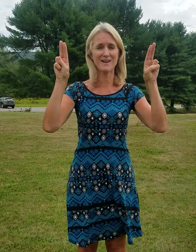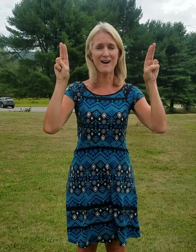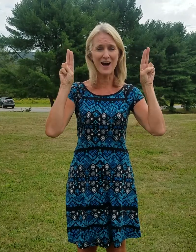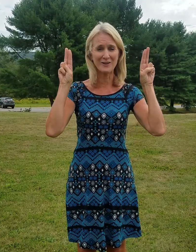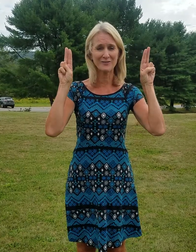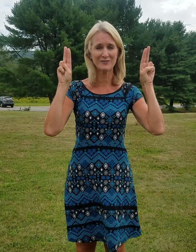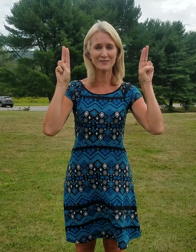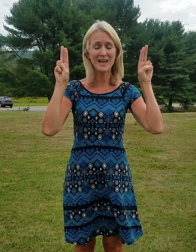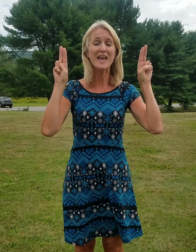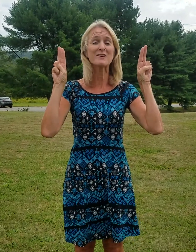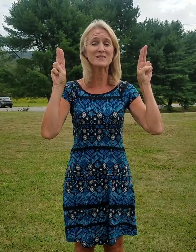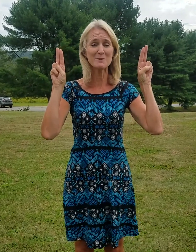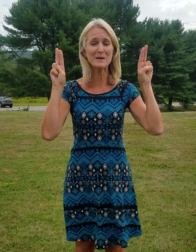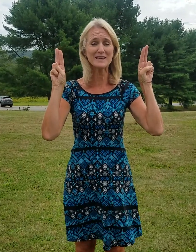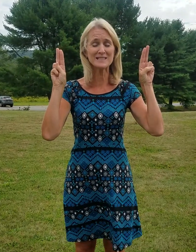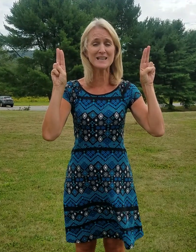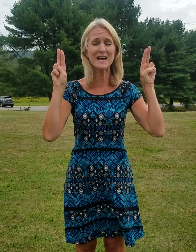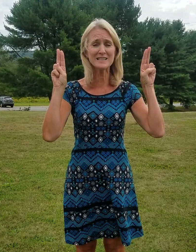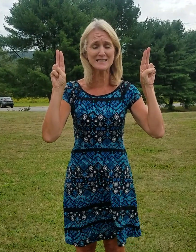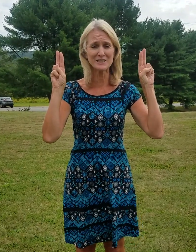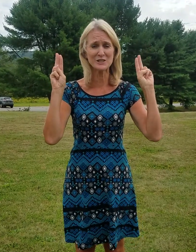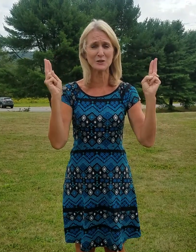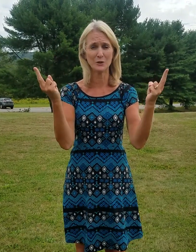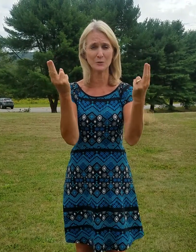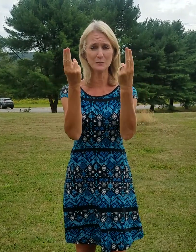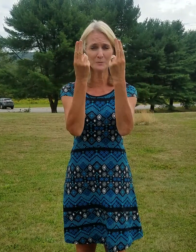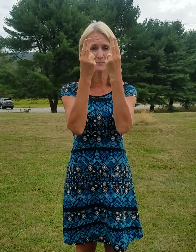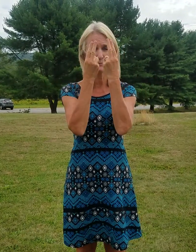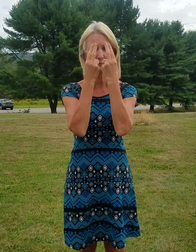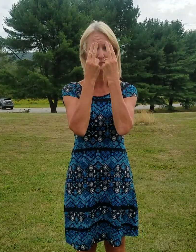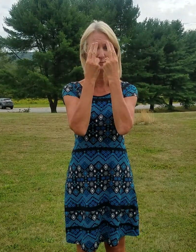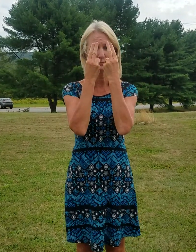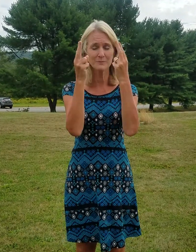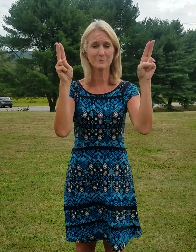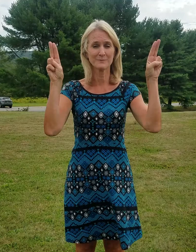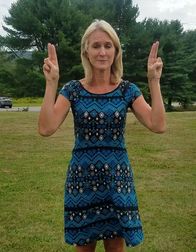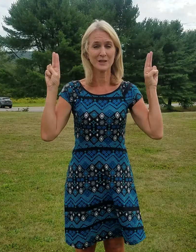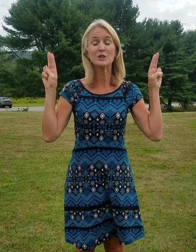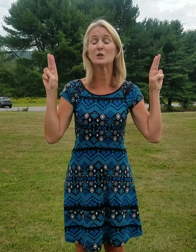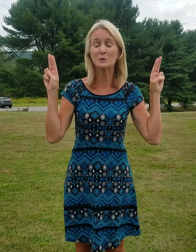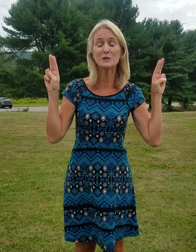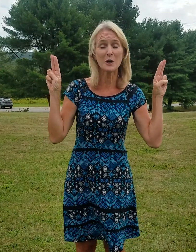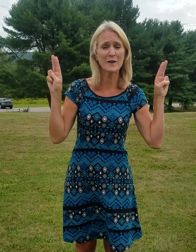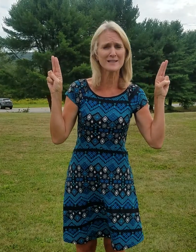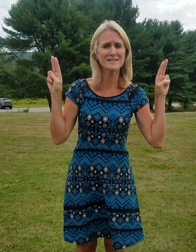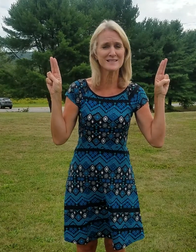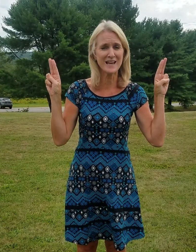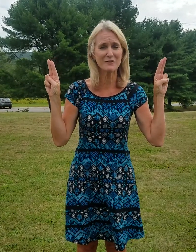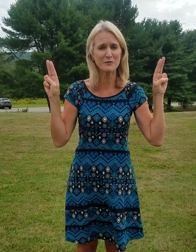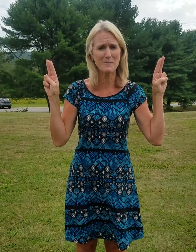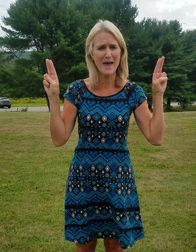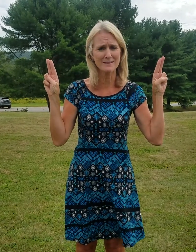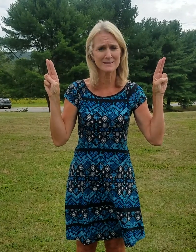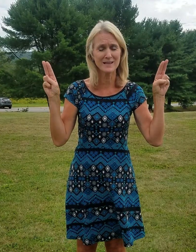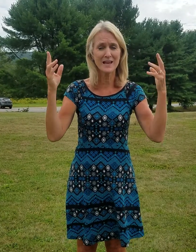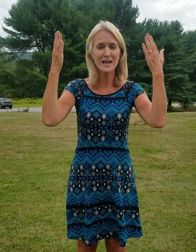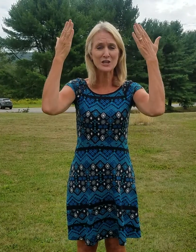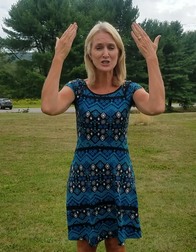off. If somebody signs this to you, you will know that is the sign for mask. Check